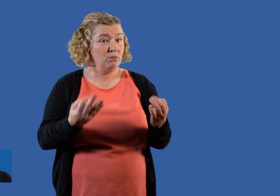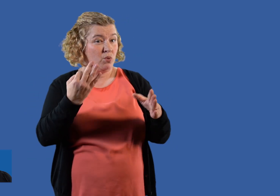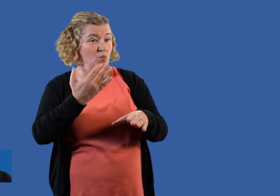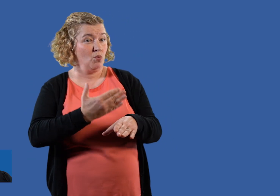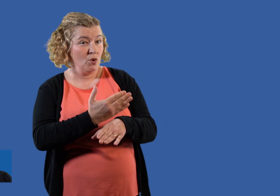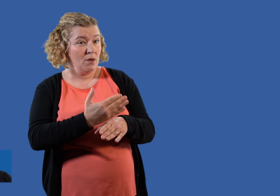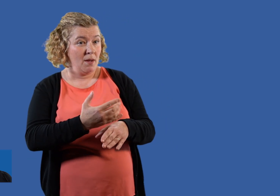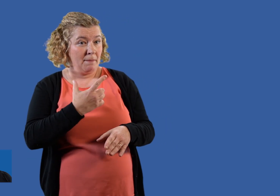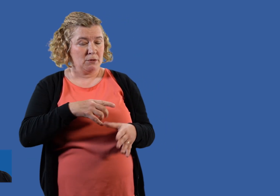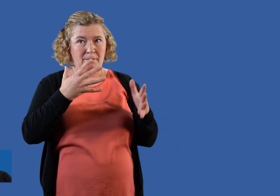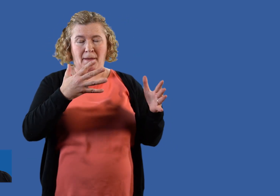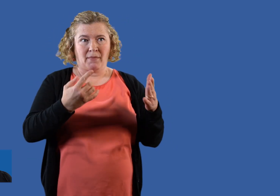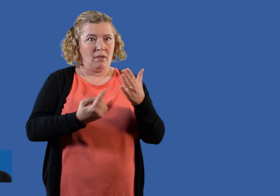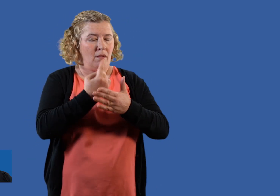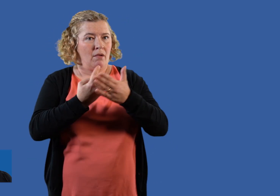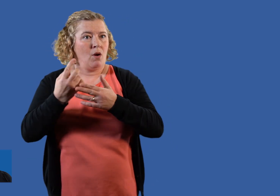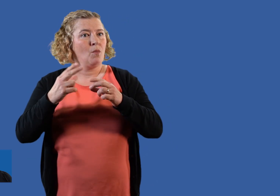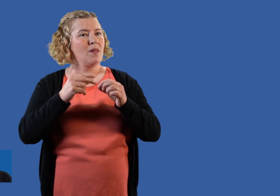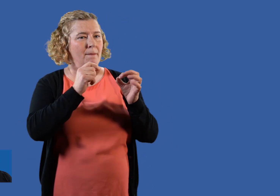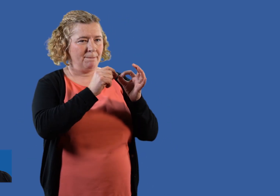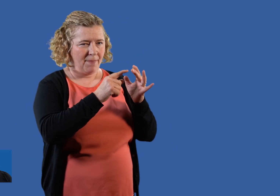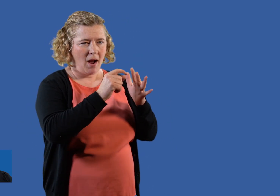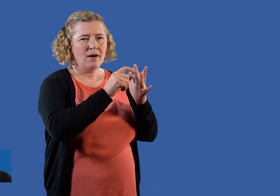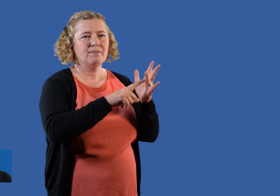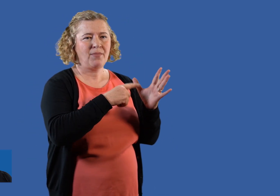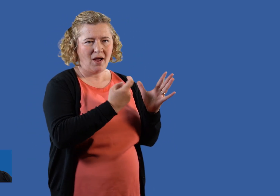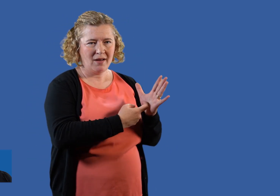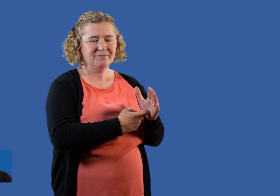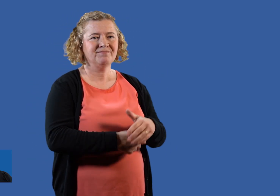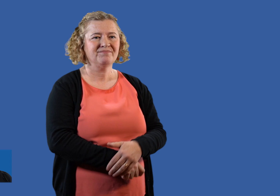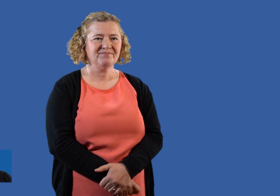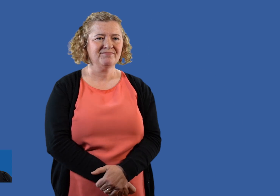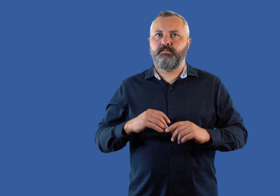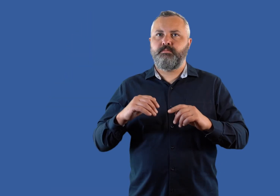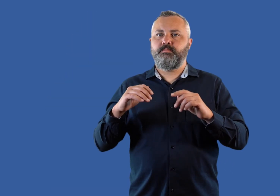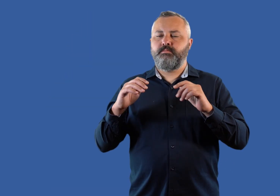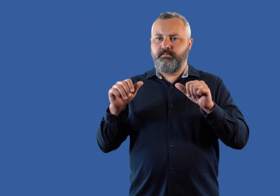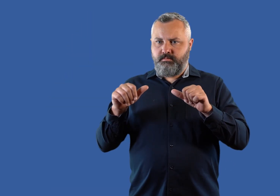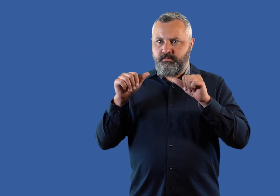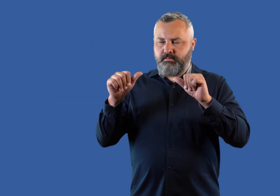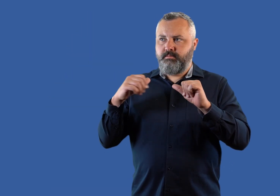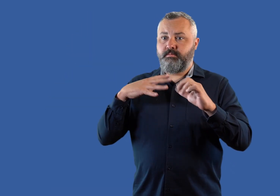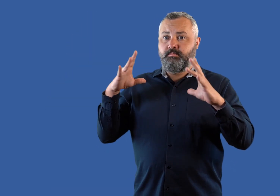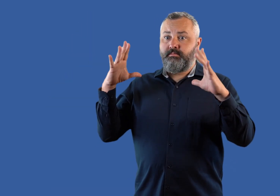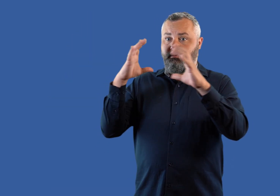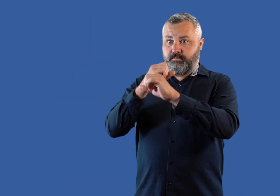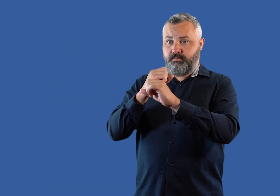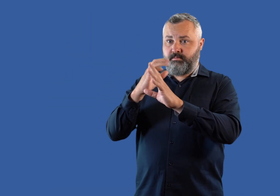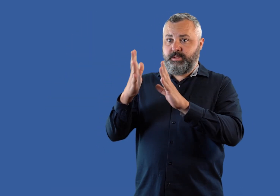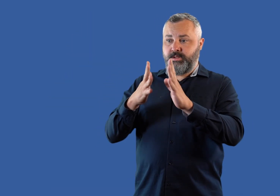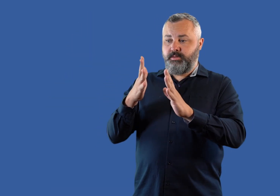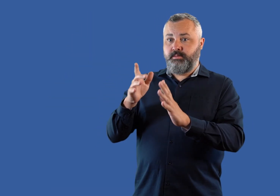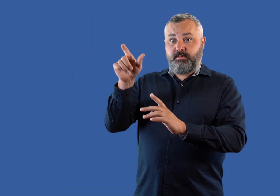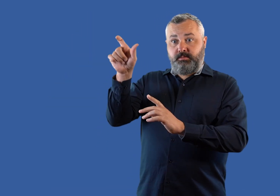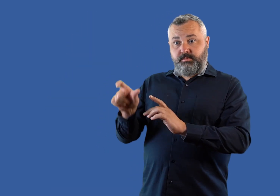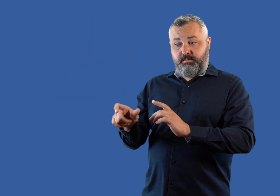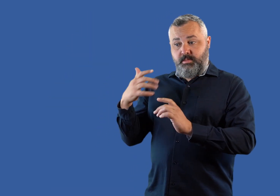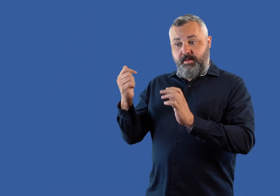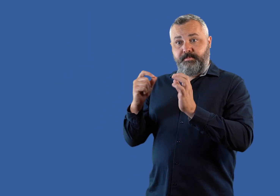of the erratic and unpredictable nature of the condition. So, to recap, individuals with